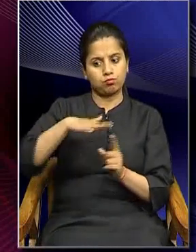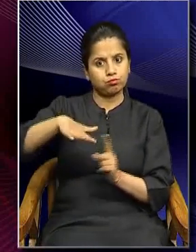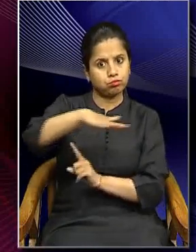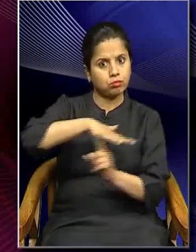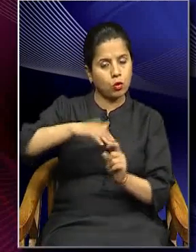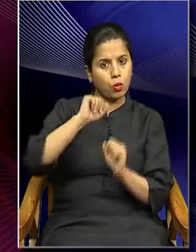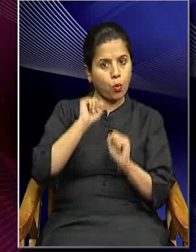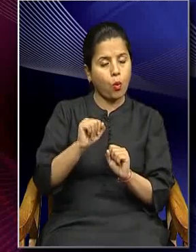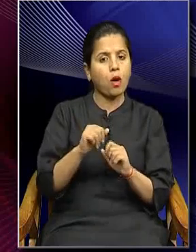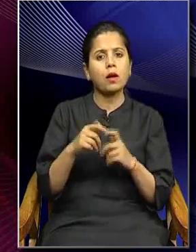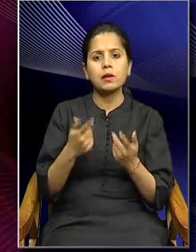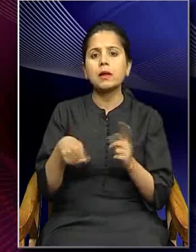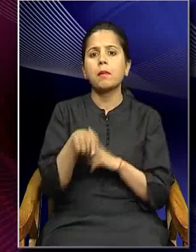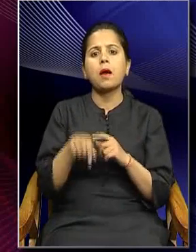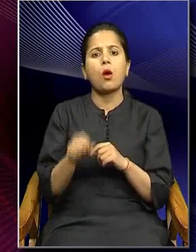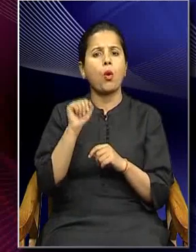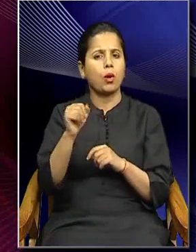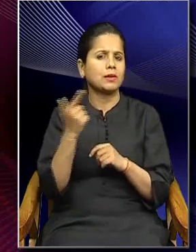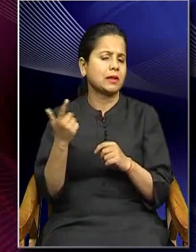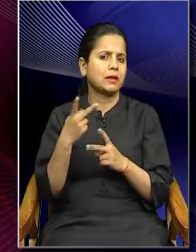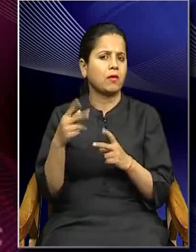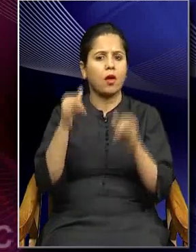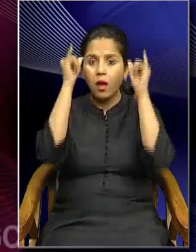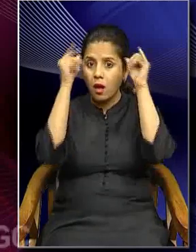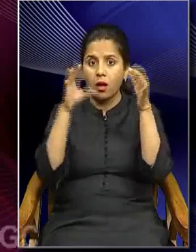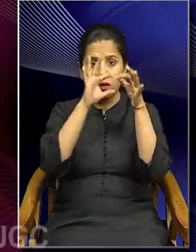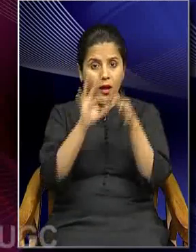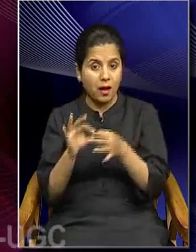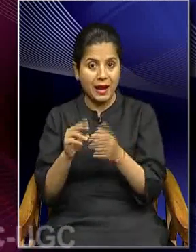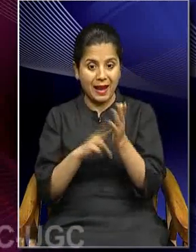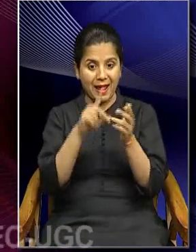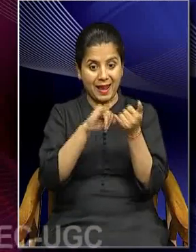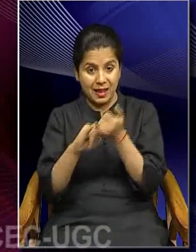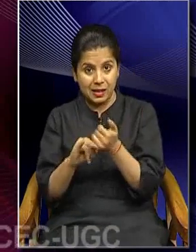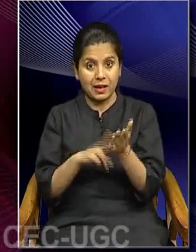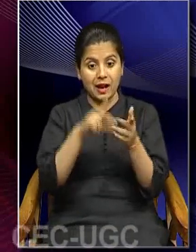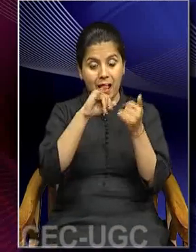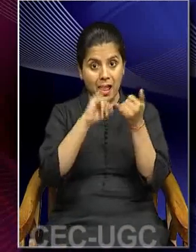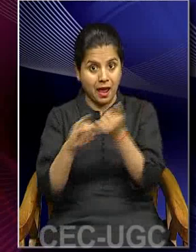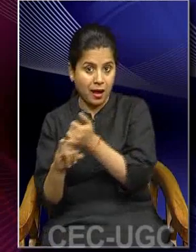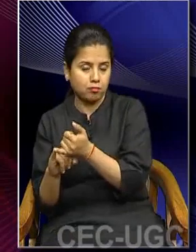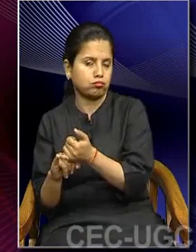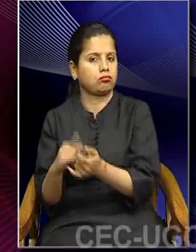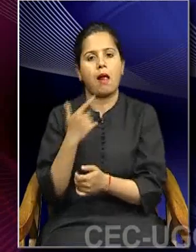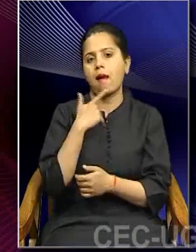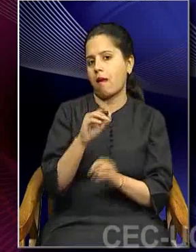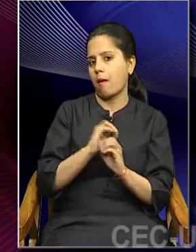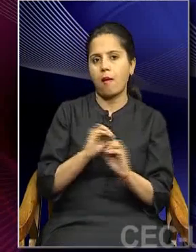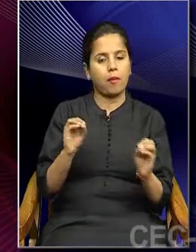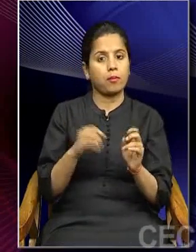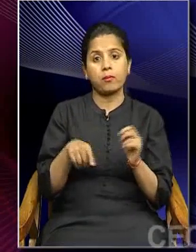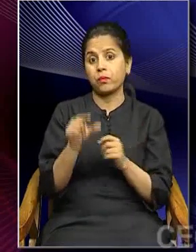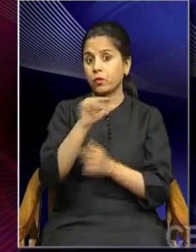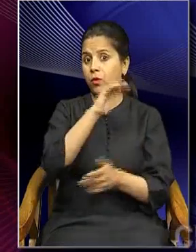ness, as in cowness-ness, cowness-ness-ness, is not allowed. Universals cannot be